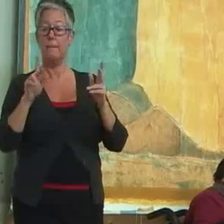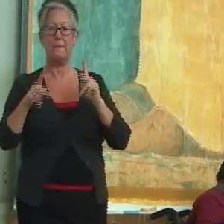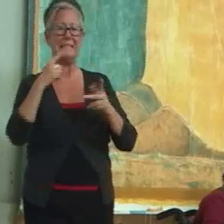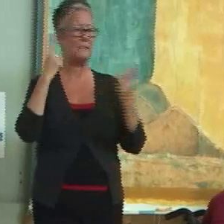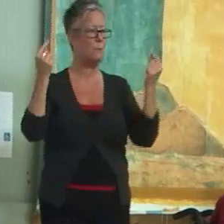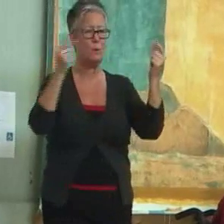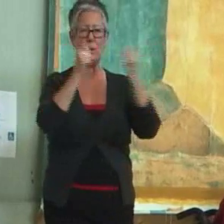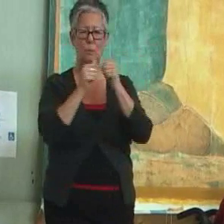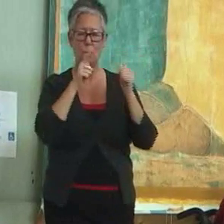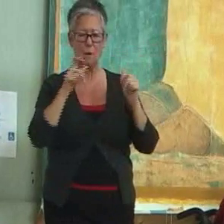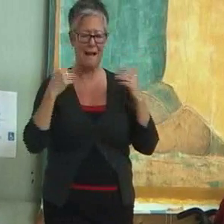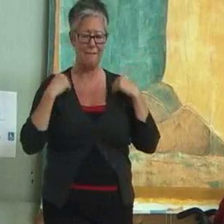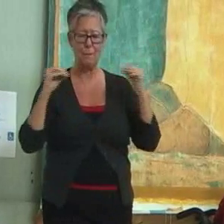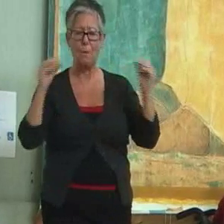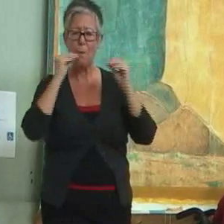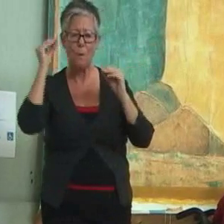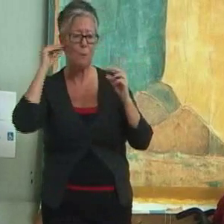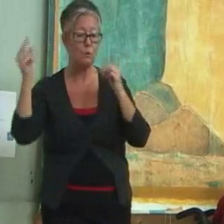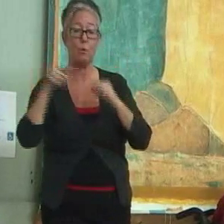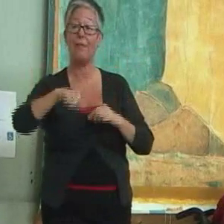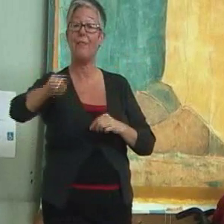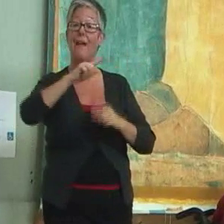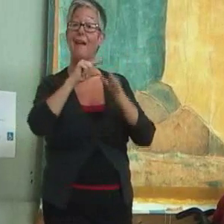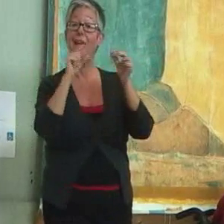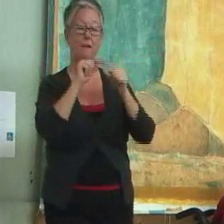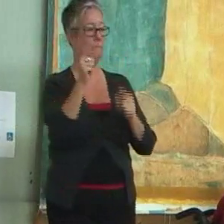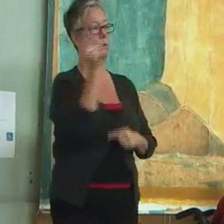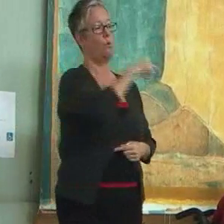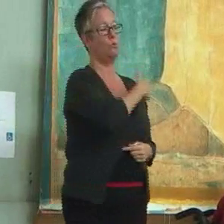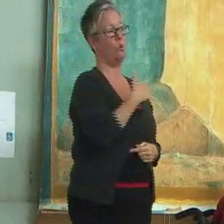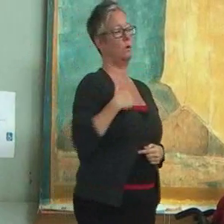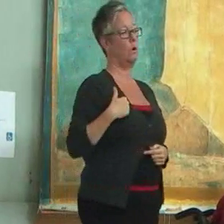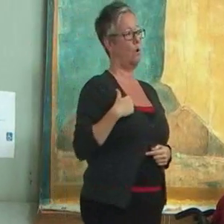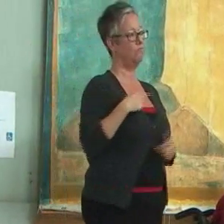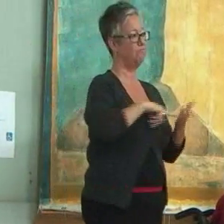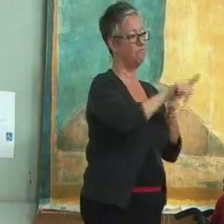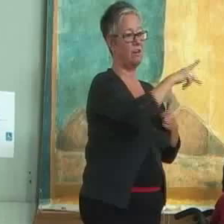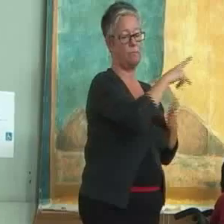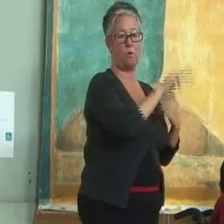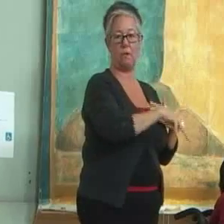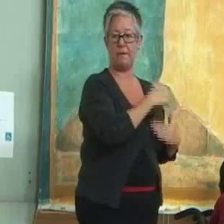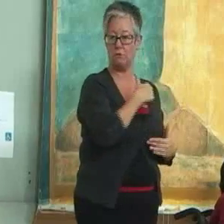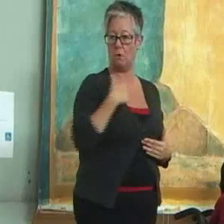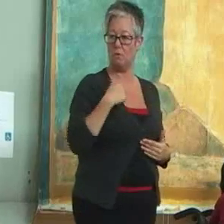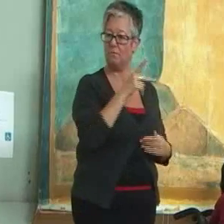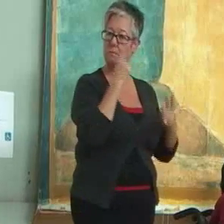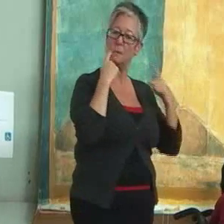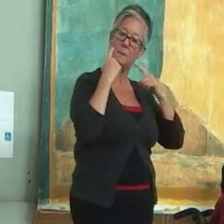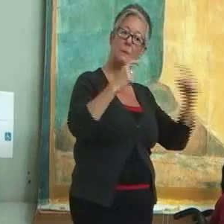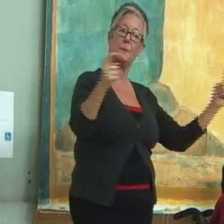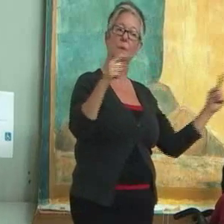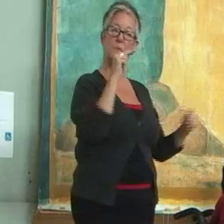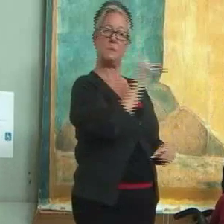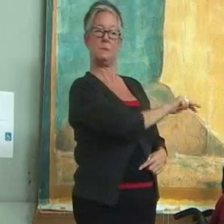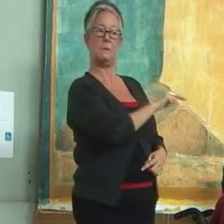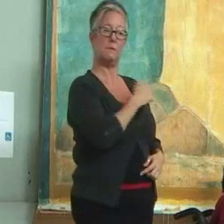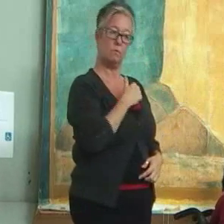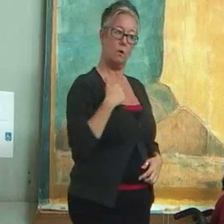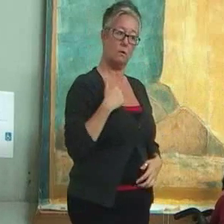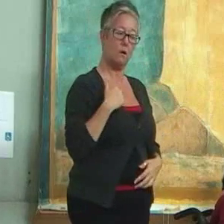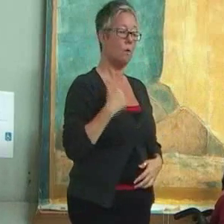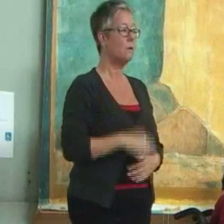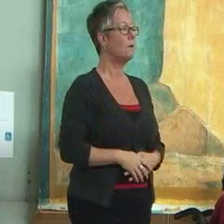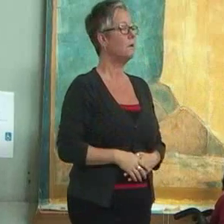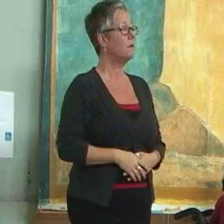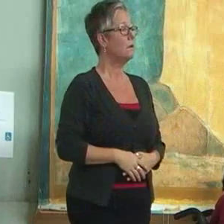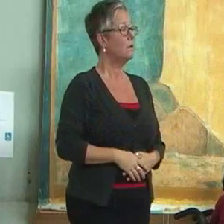Toronto and speak Toronto, because Toronto's got it done properly. In my view, all the funds should go towards people with disabilities